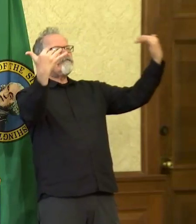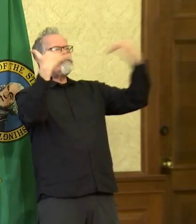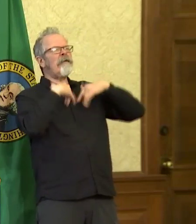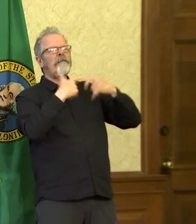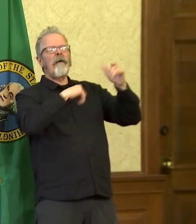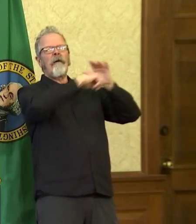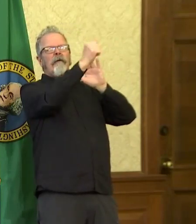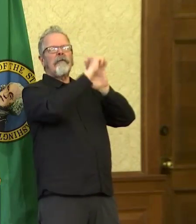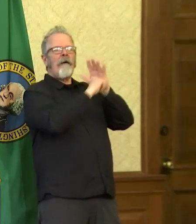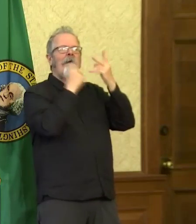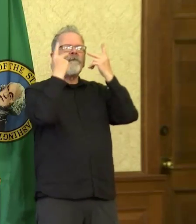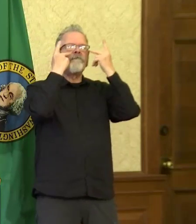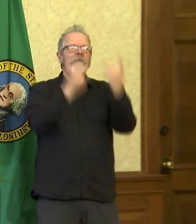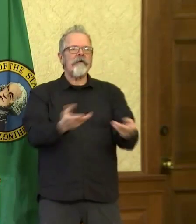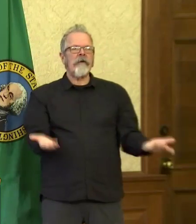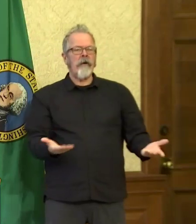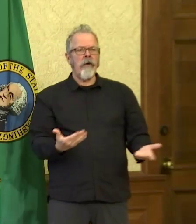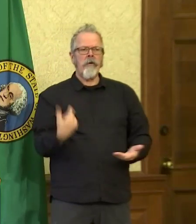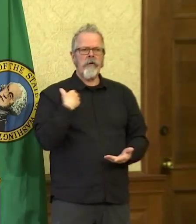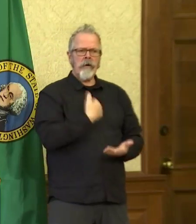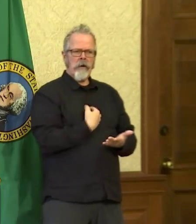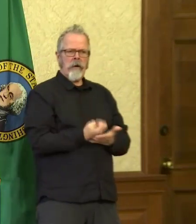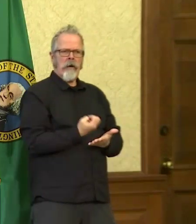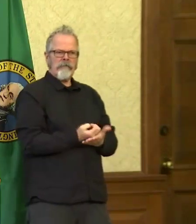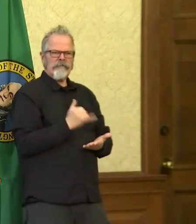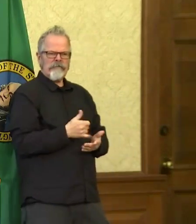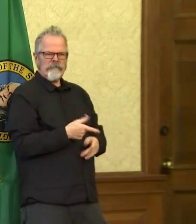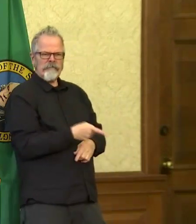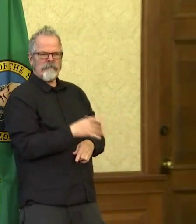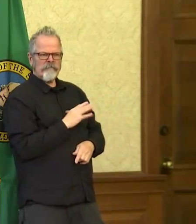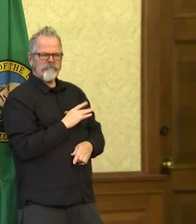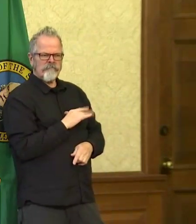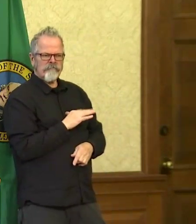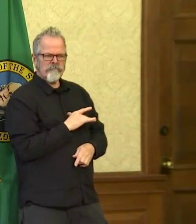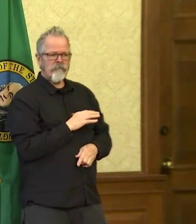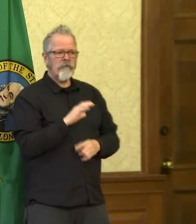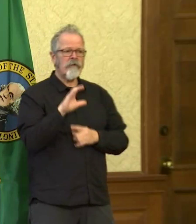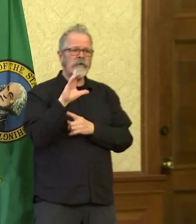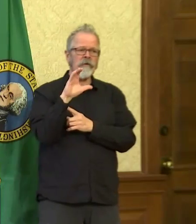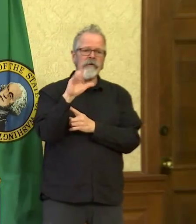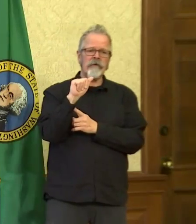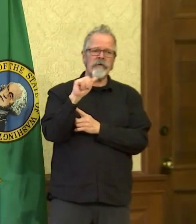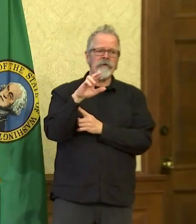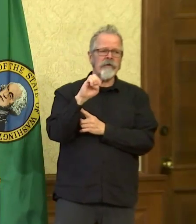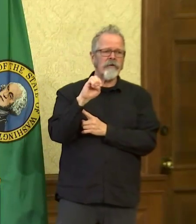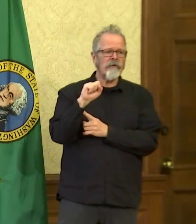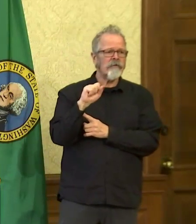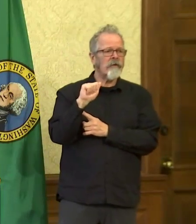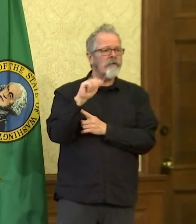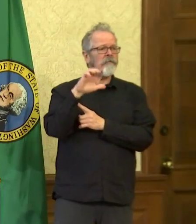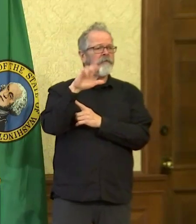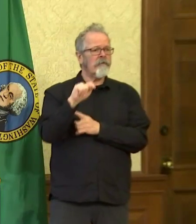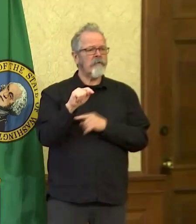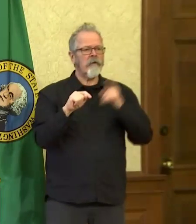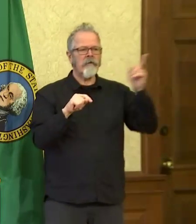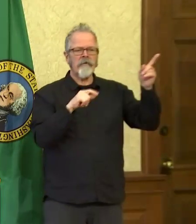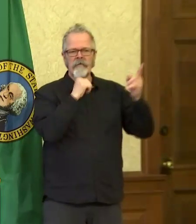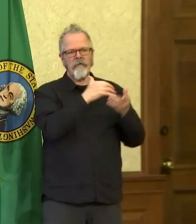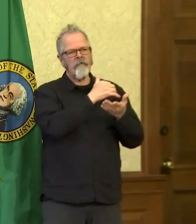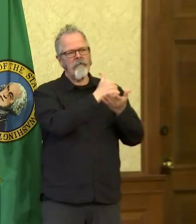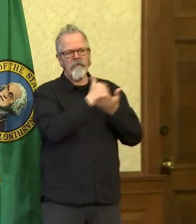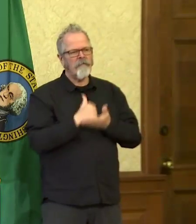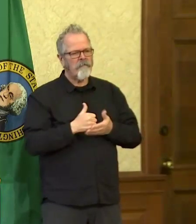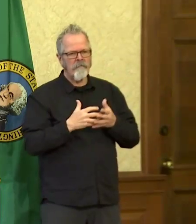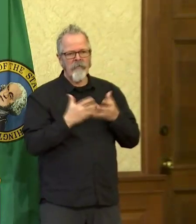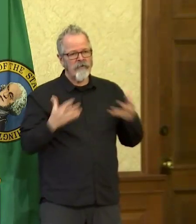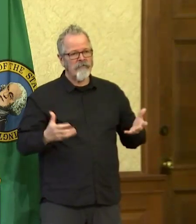Do you imagine that if you do end up calling a special session, that the state might be able to direct money directly to our